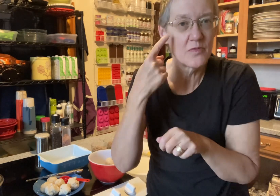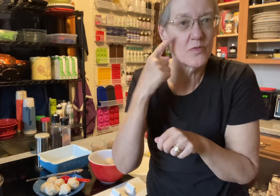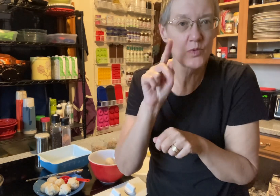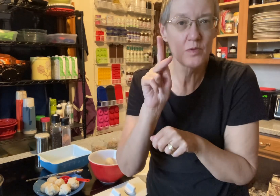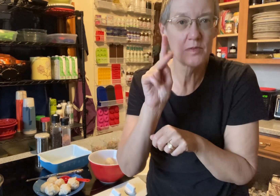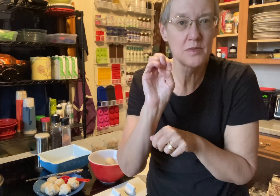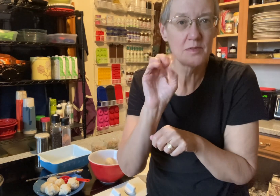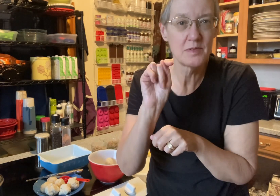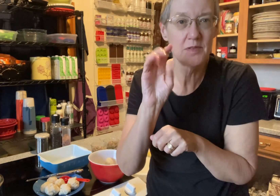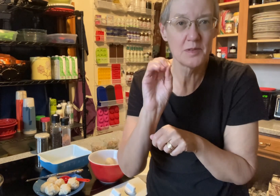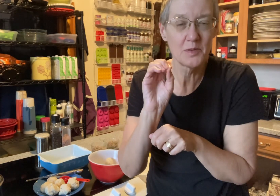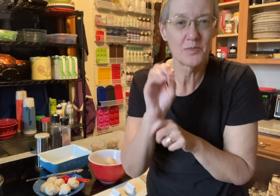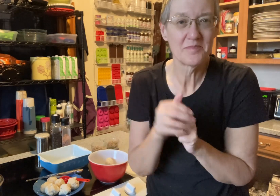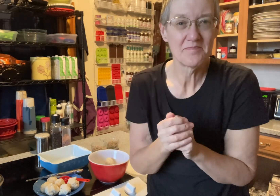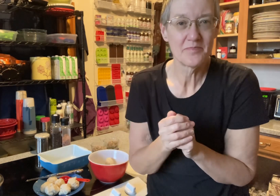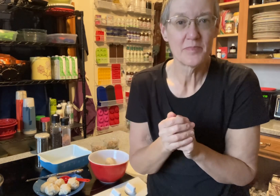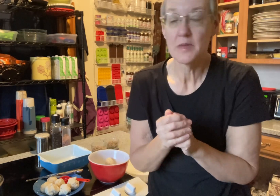keto lifestyle.